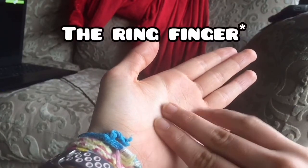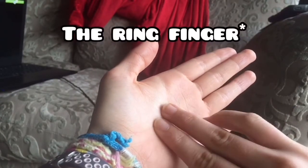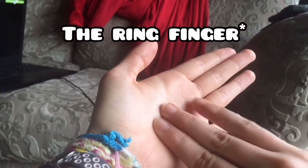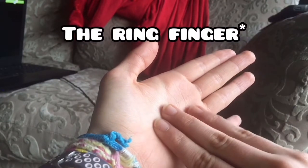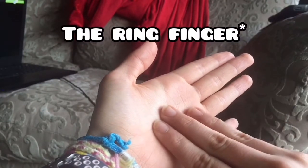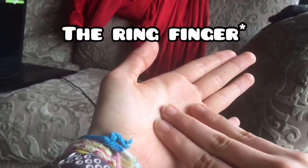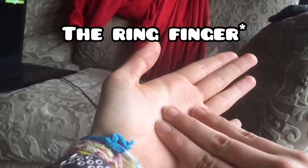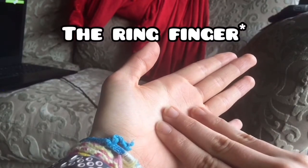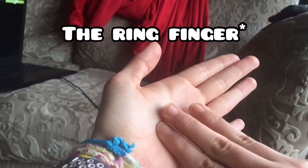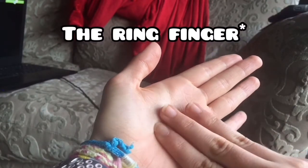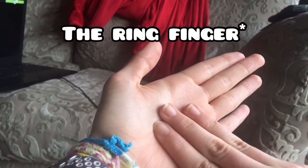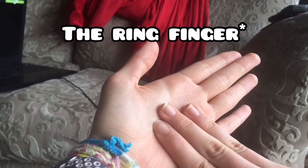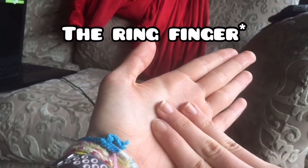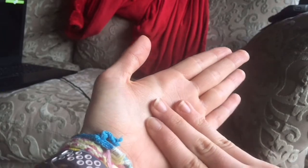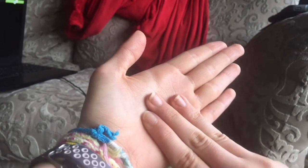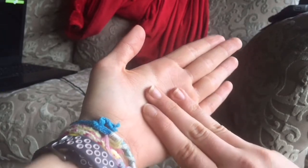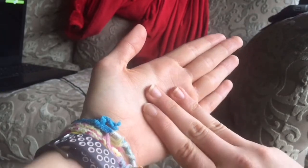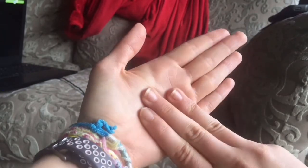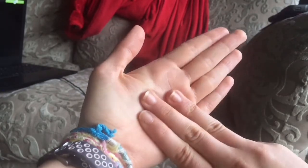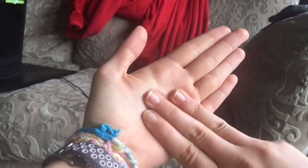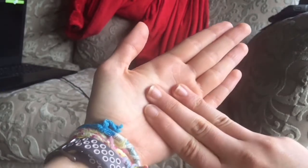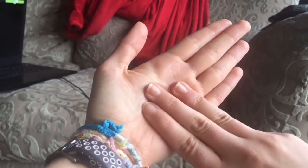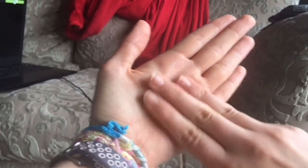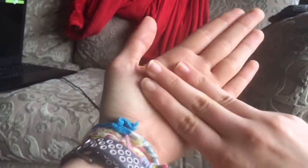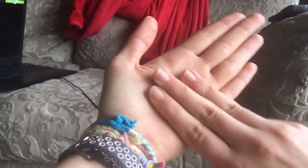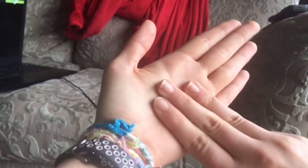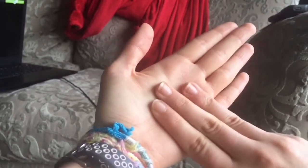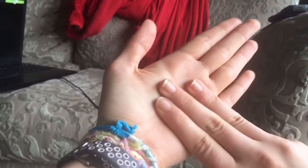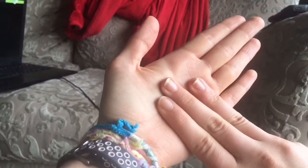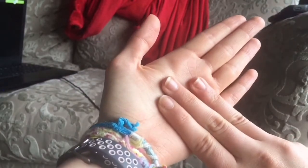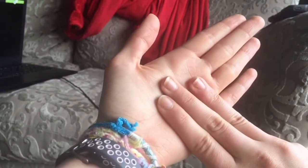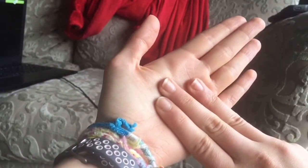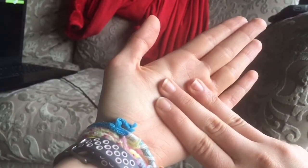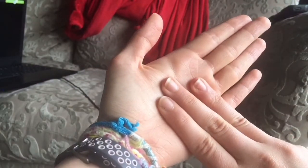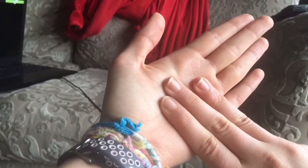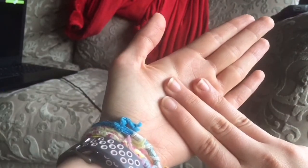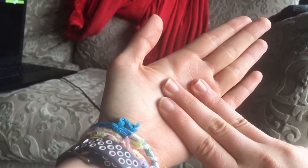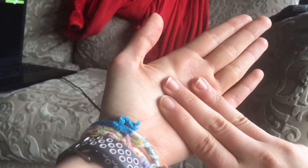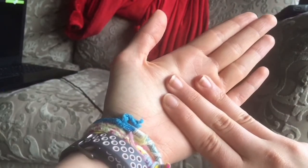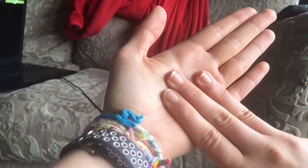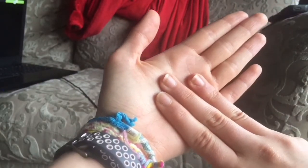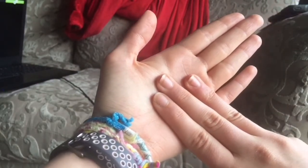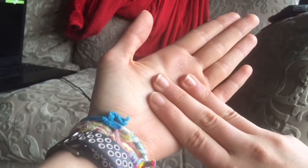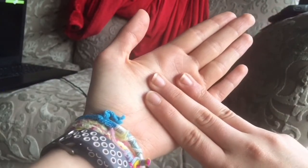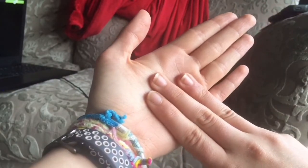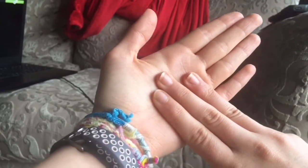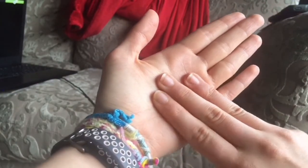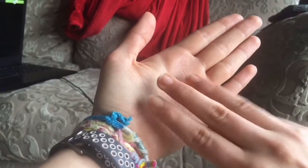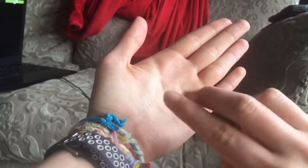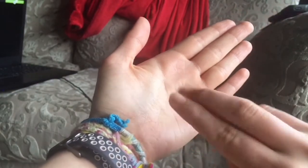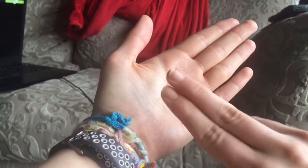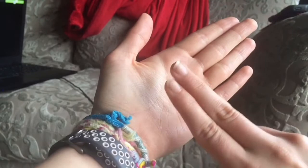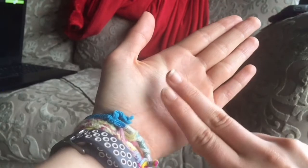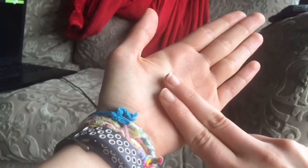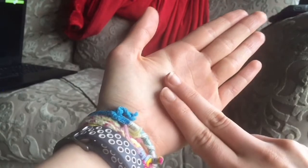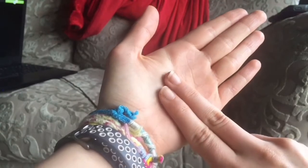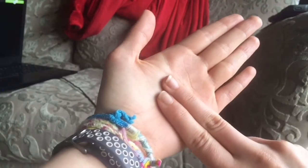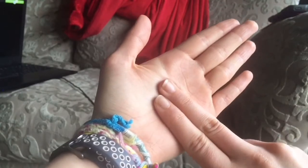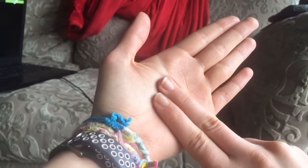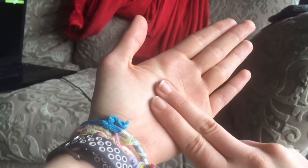one really knows the name of. We're going to put all of those on. Then for N, we're just going to do our pointing